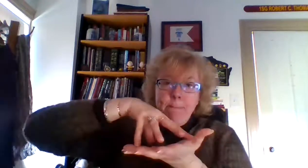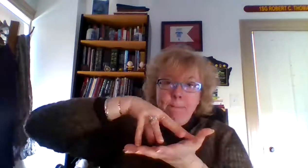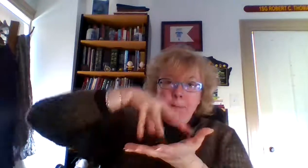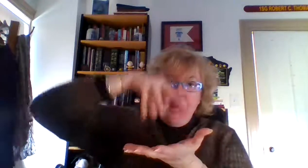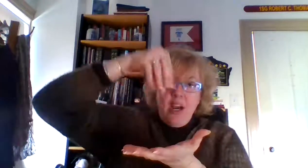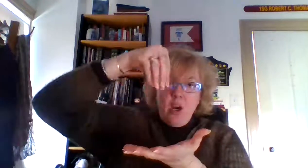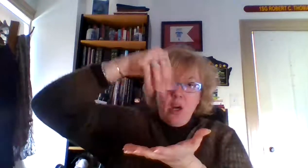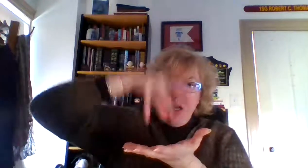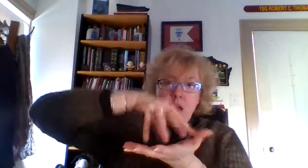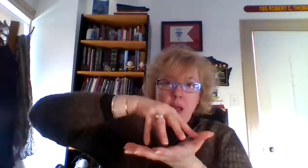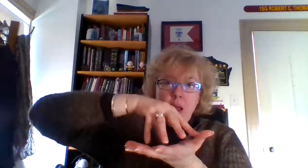Pear.